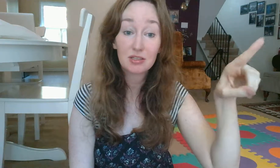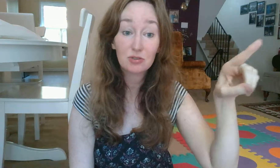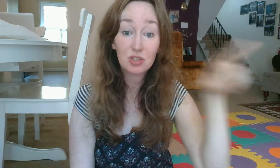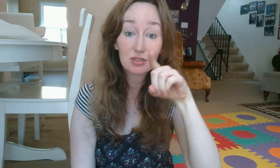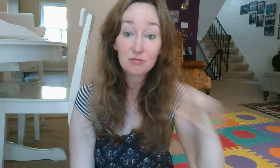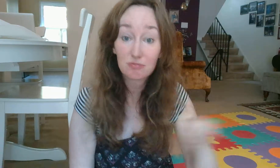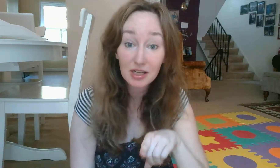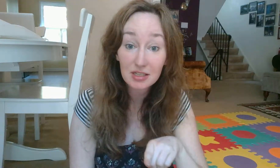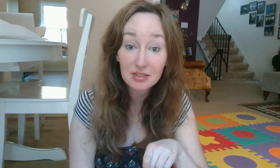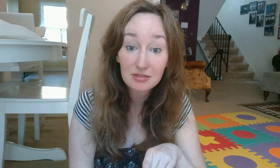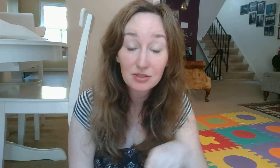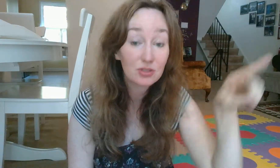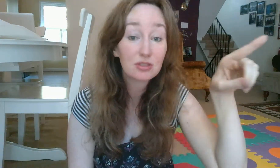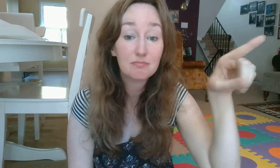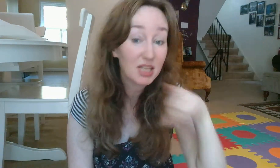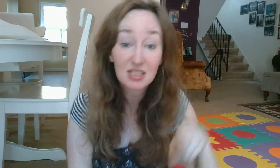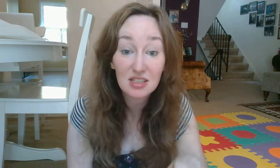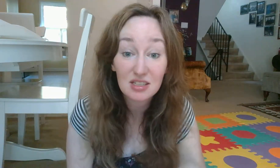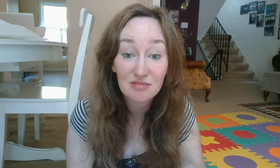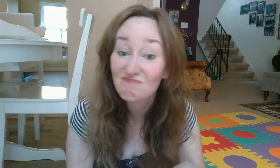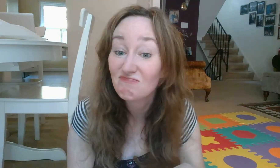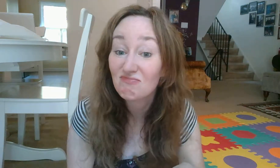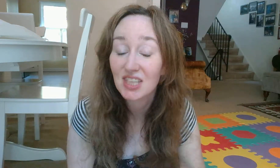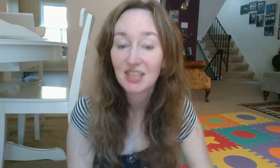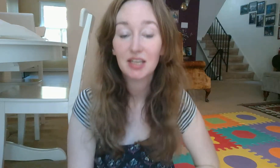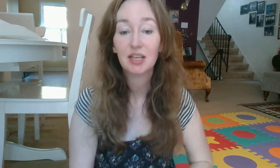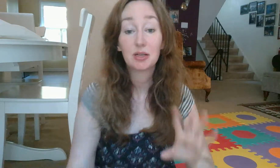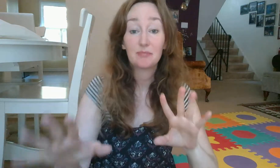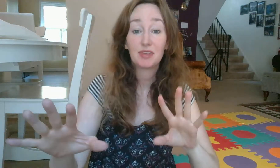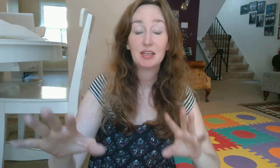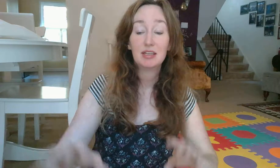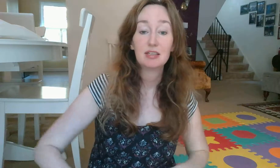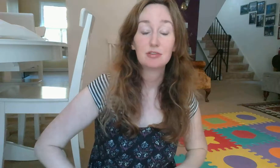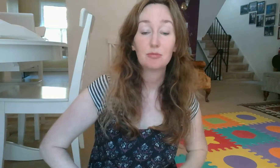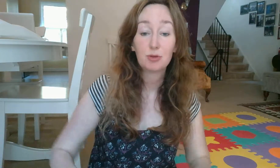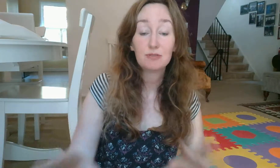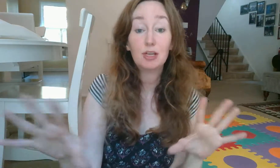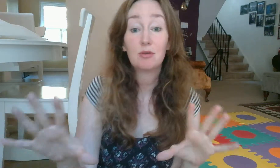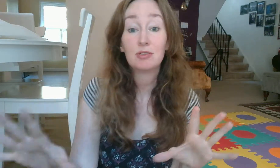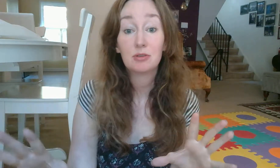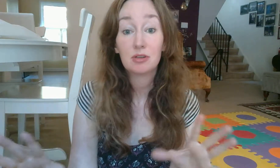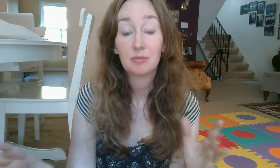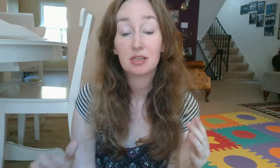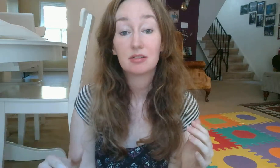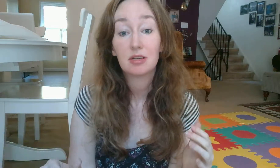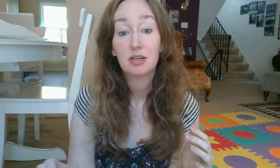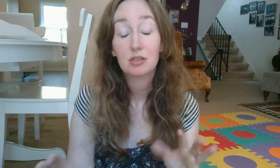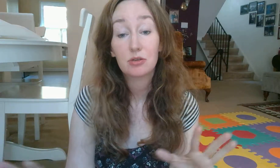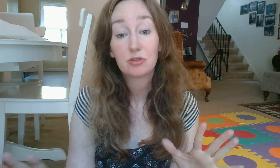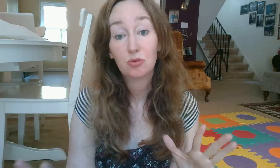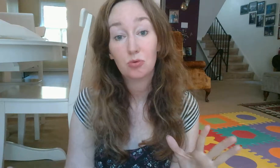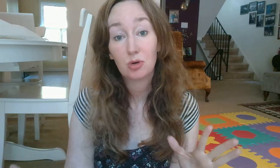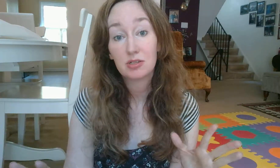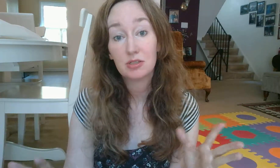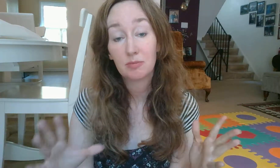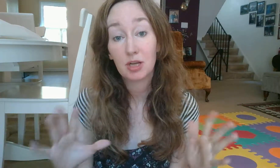you just write it. You just make a Z. Okay. So before this video runs too long, I'm going to show you some cool words that you can make